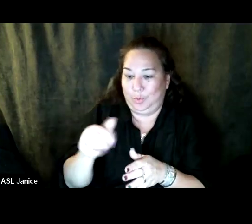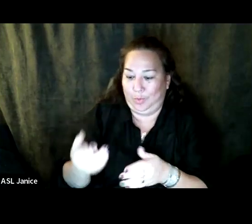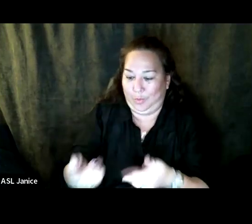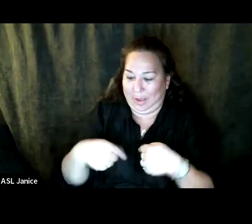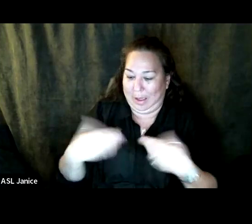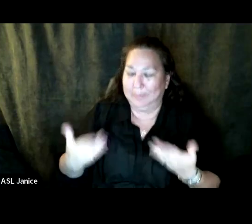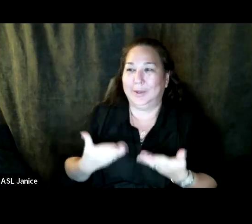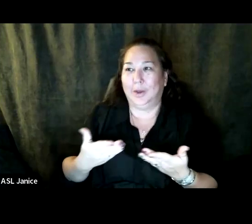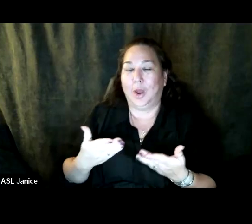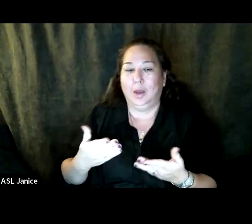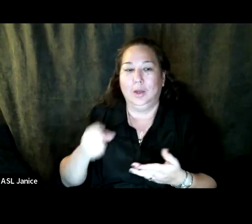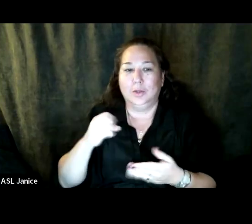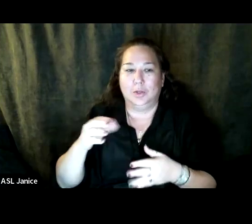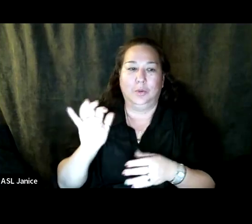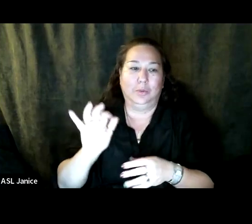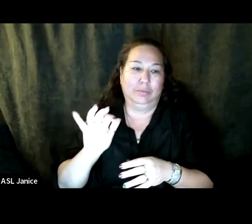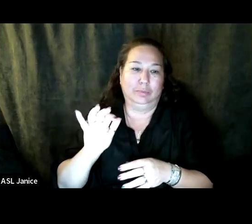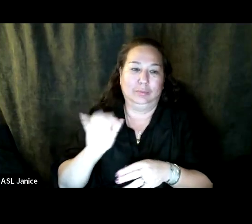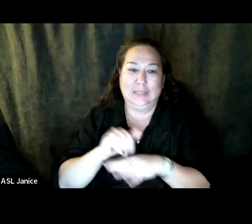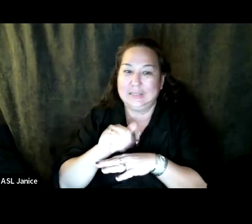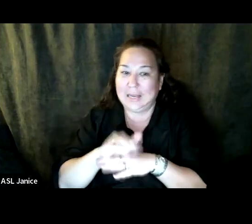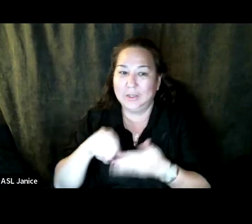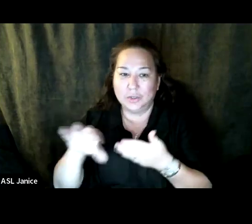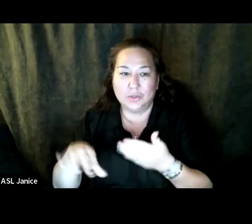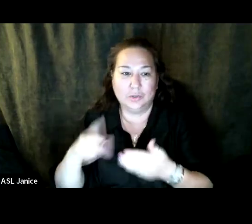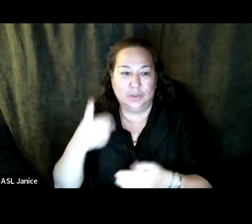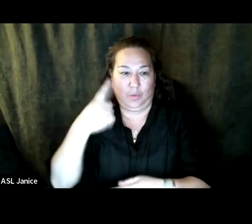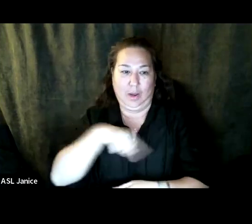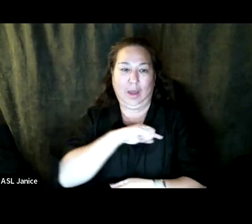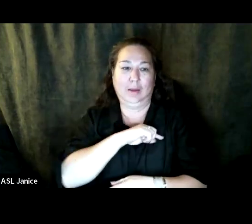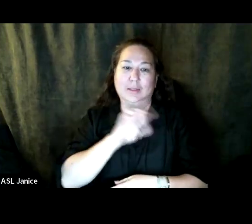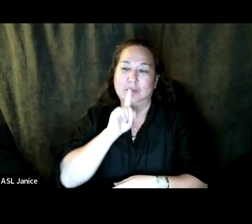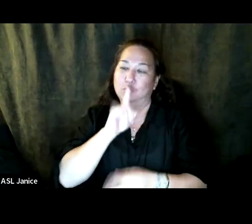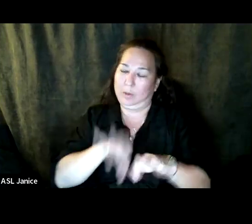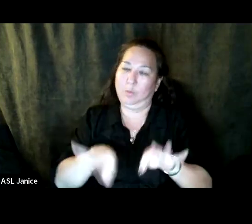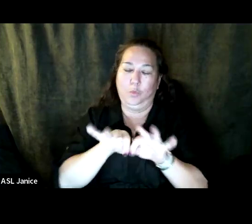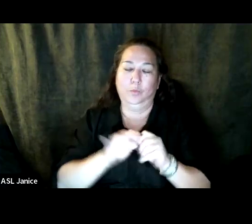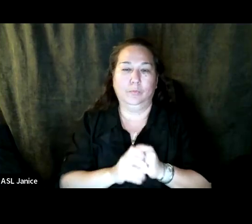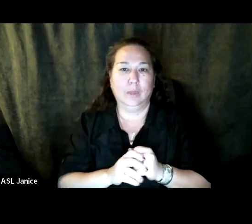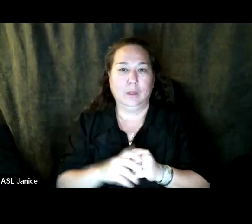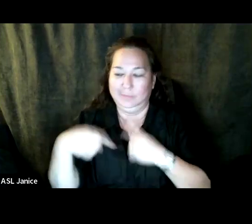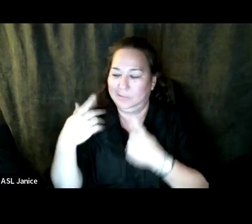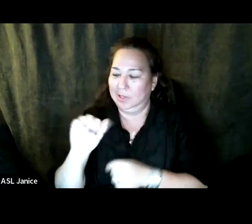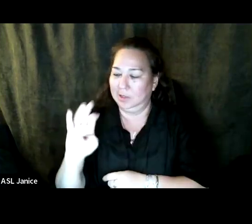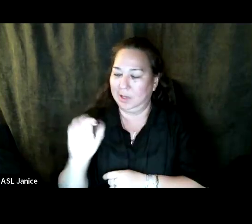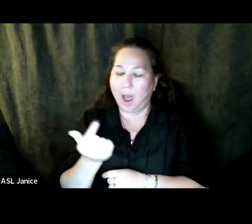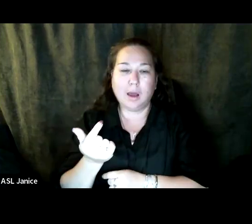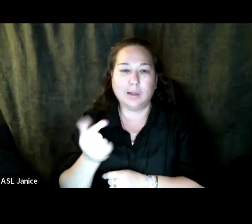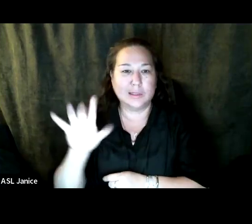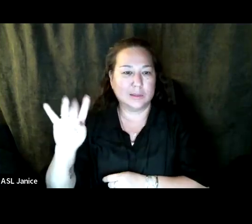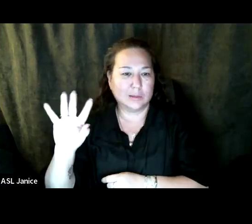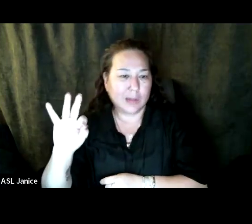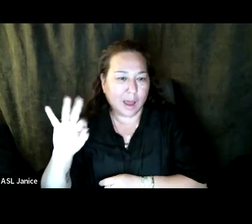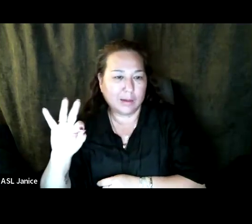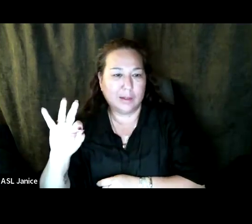add the complexity, right, of the routing. I think one of the stats that jumped out to me was since August 9th, 2/3 of the bus drivers on the road